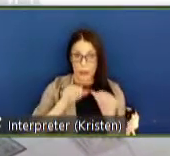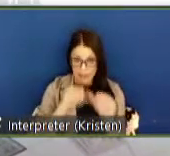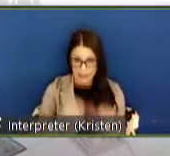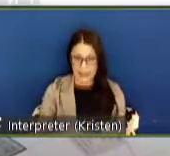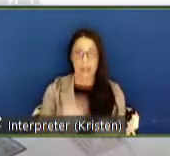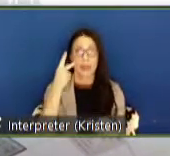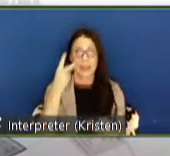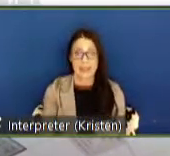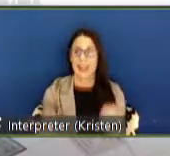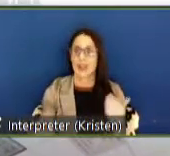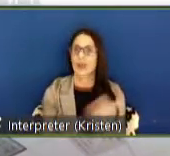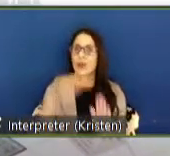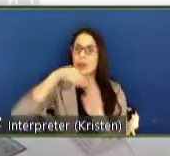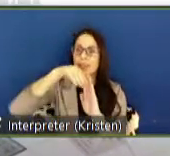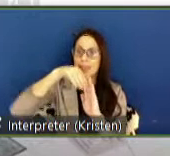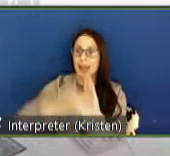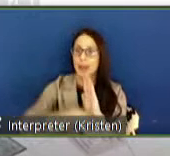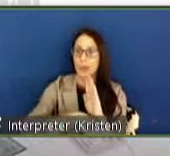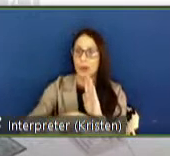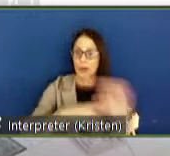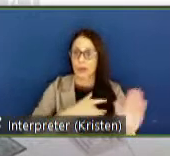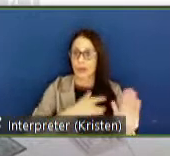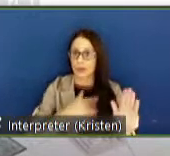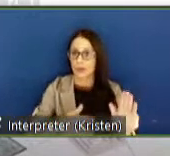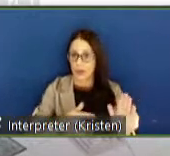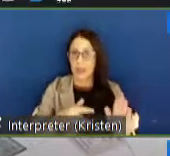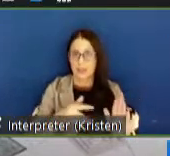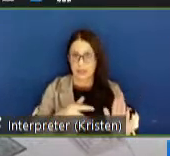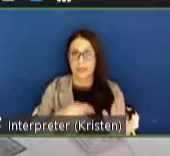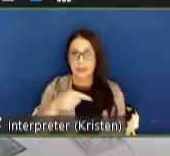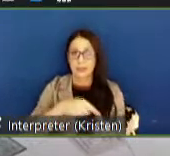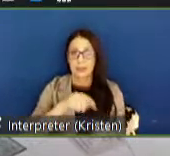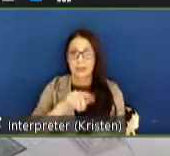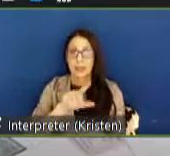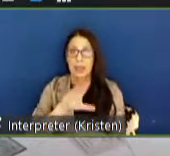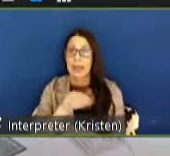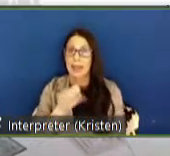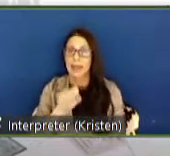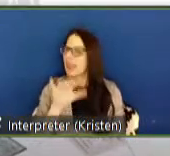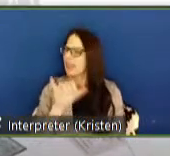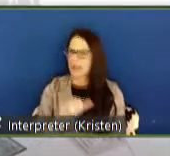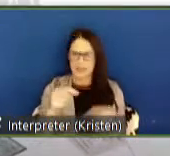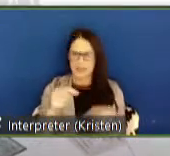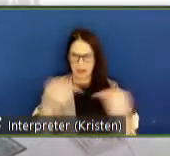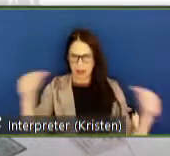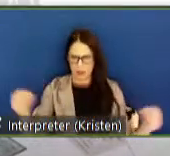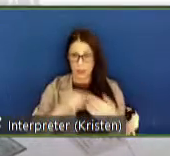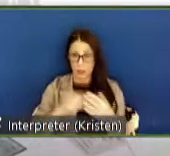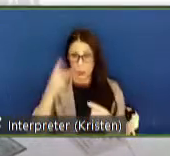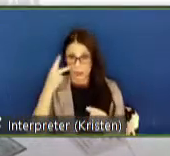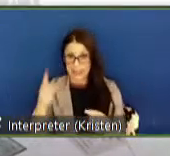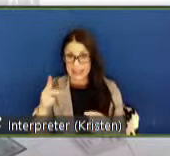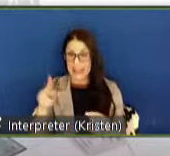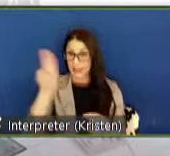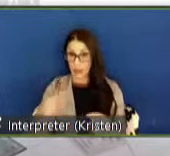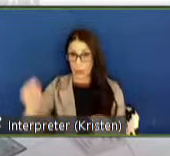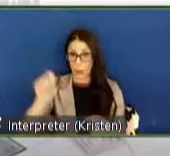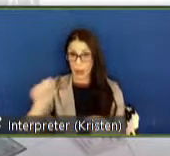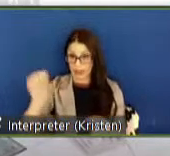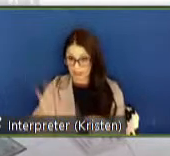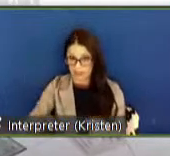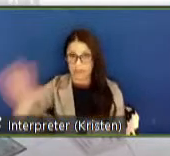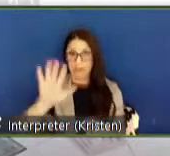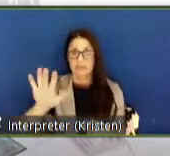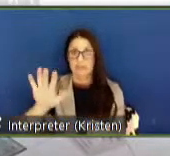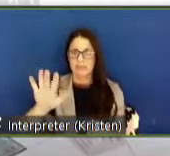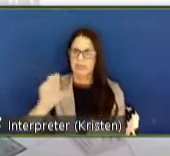new downward trend in cases. I would also add that this is actually in contrast to what we're seeing in the US overall. If you look at the